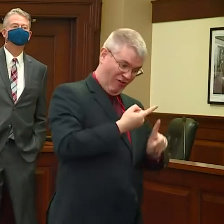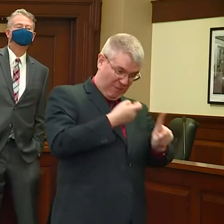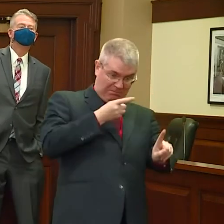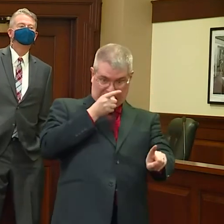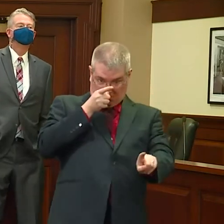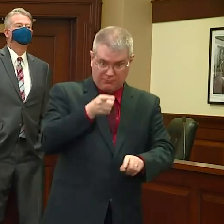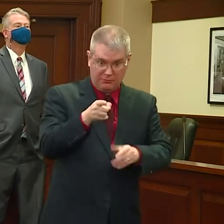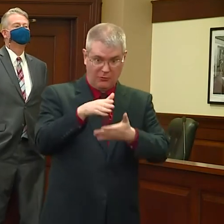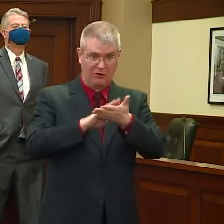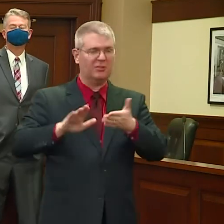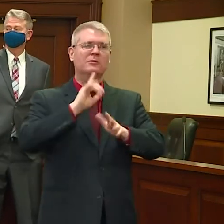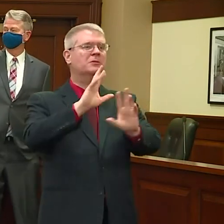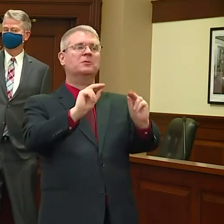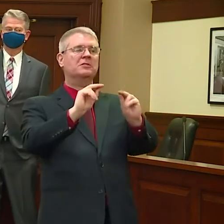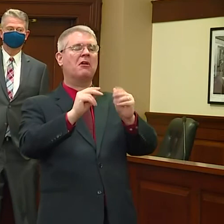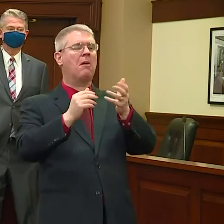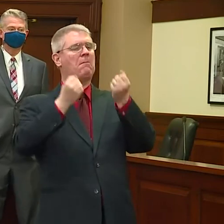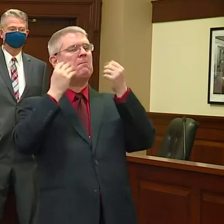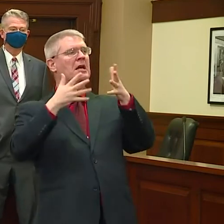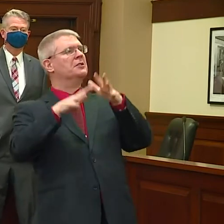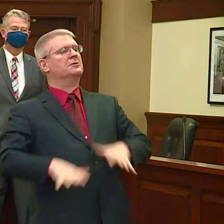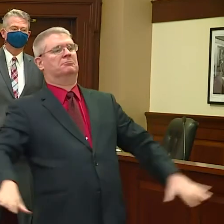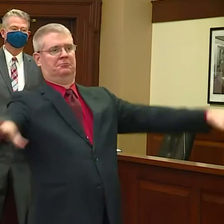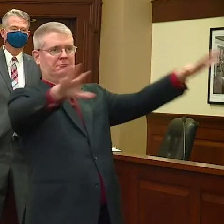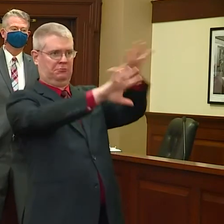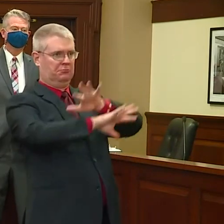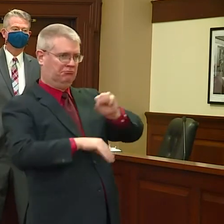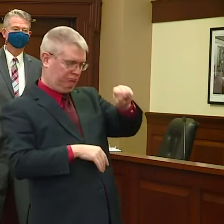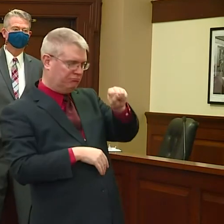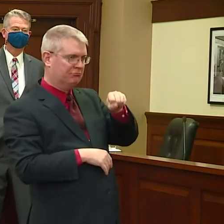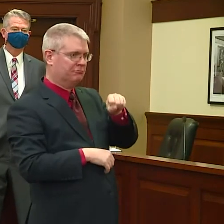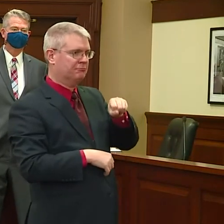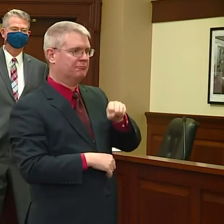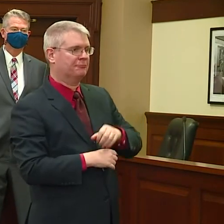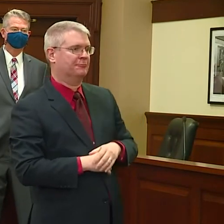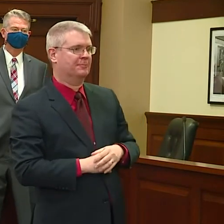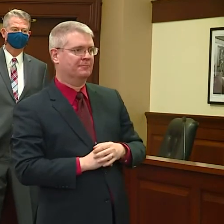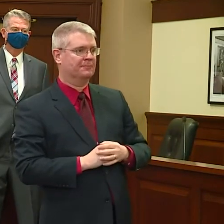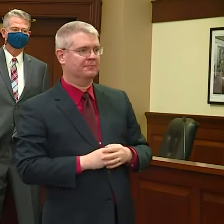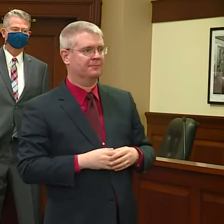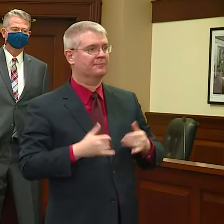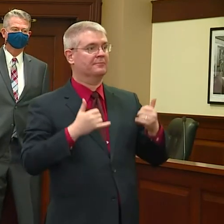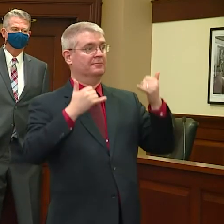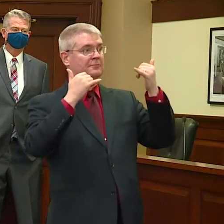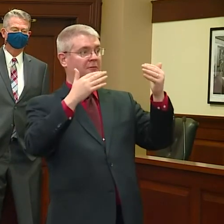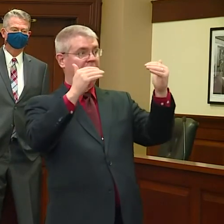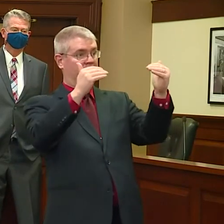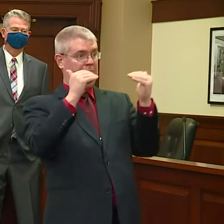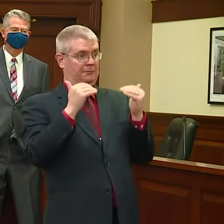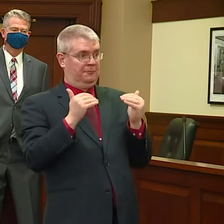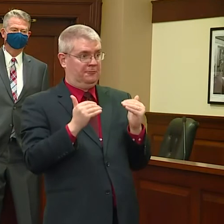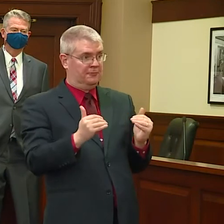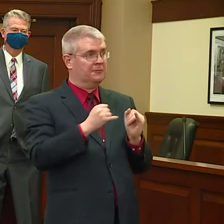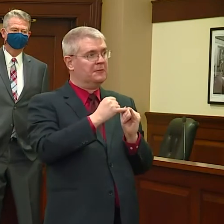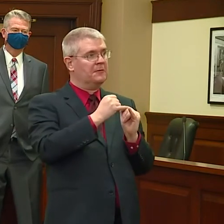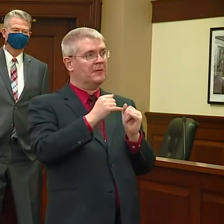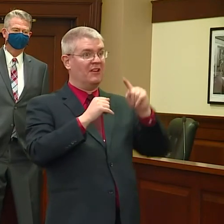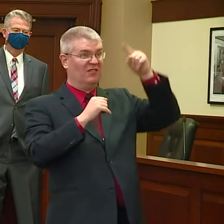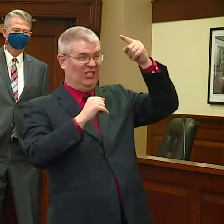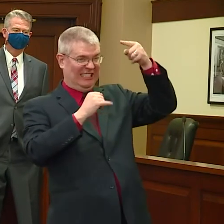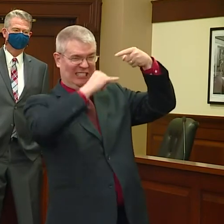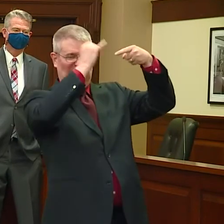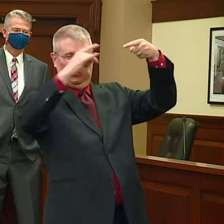the highest rates and the sharpest increases are adults, middle-aged adults in their 30s and 40s. So again, it's not just